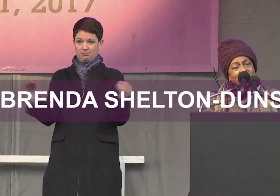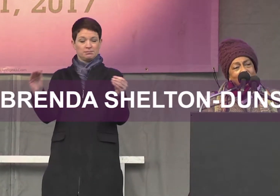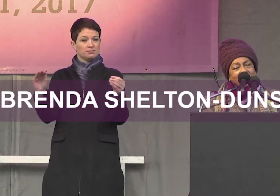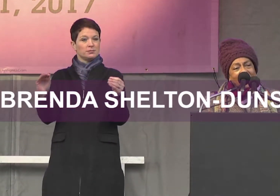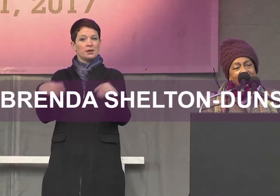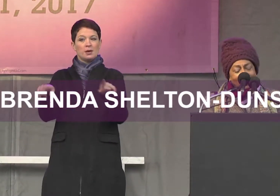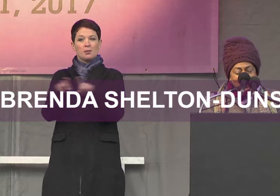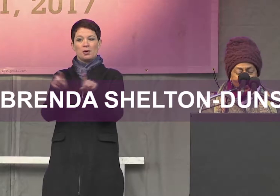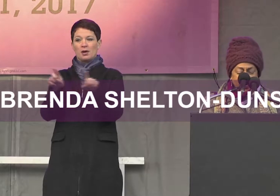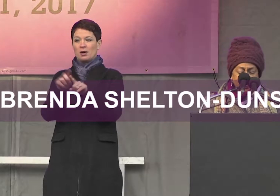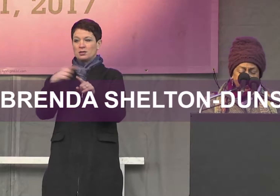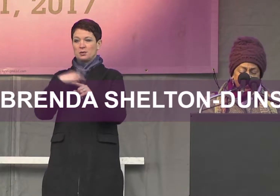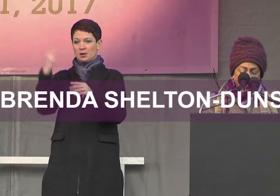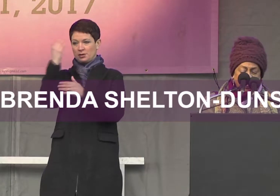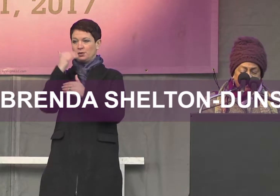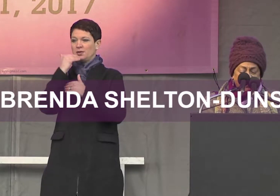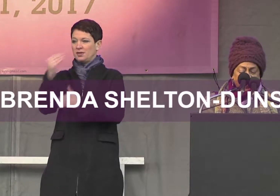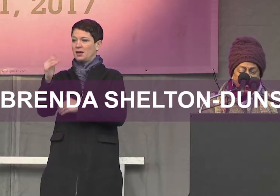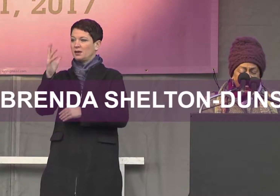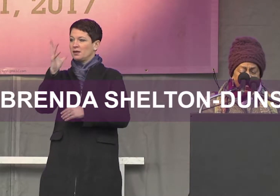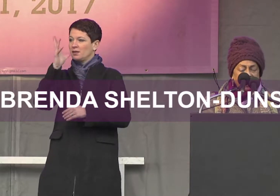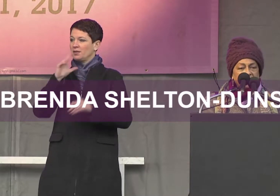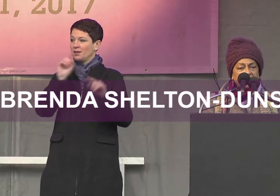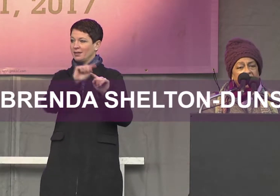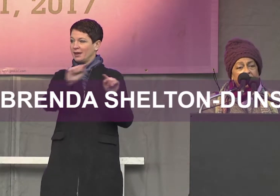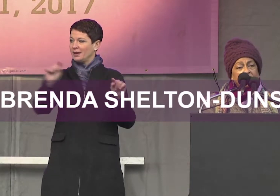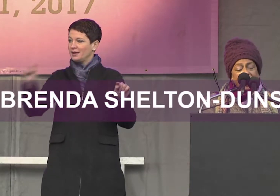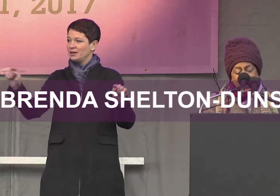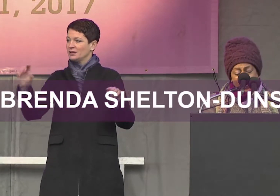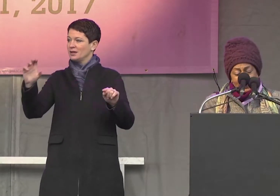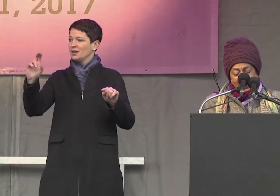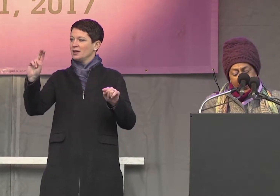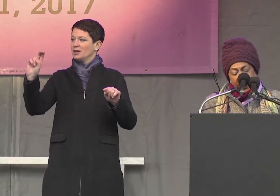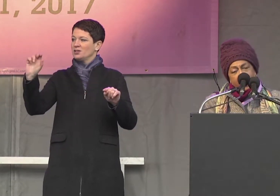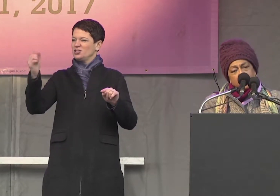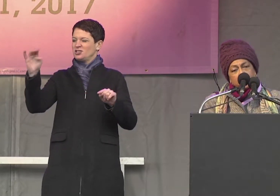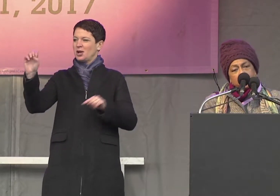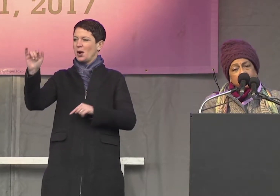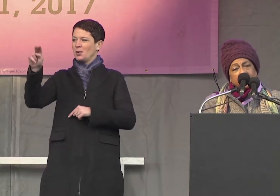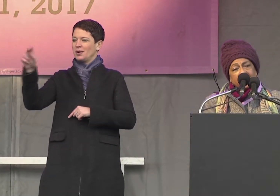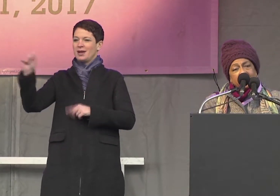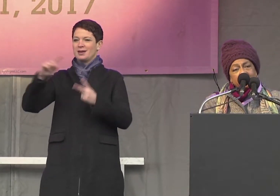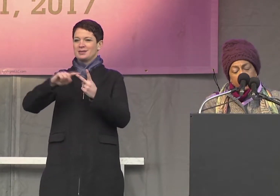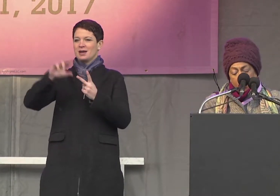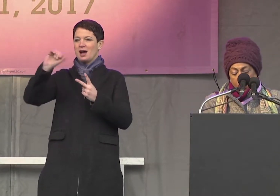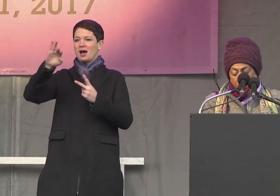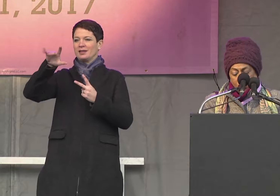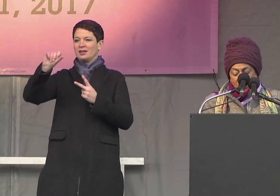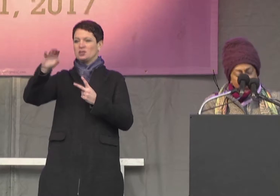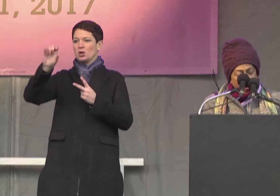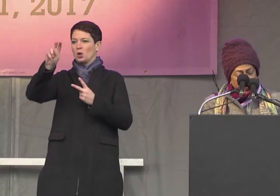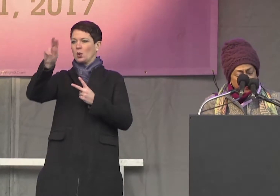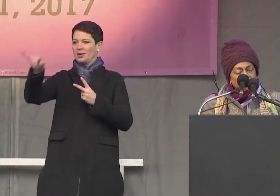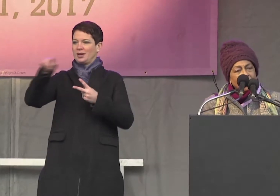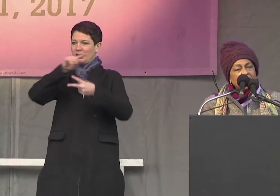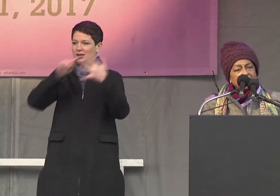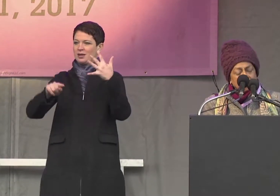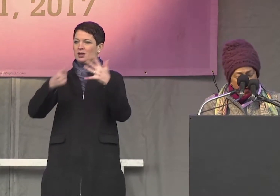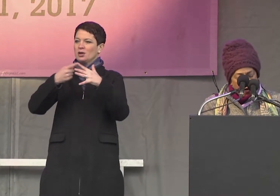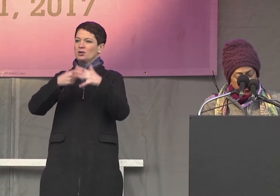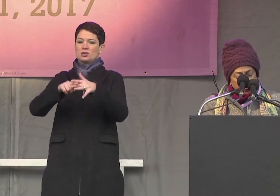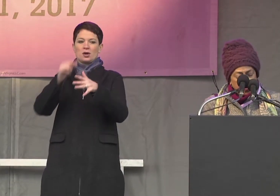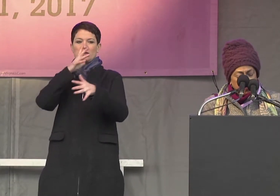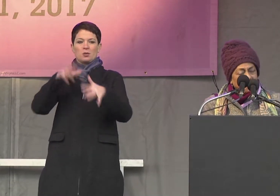to also thank the ladies, Filet Chiones and Aisha Cooney, who started the